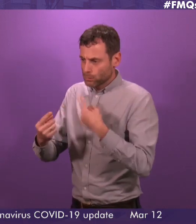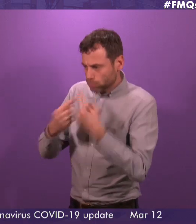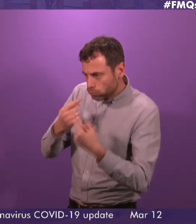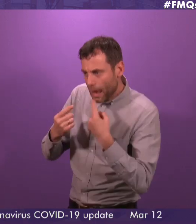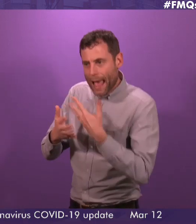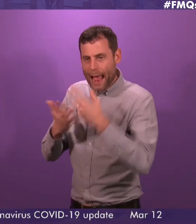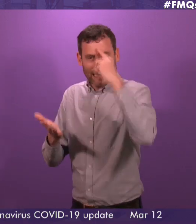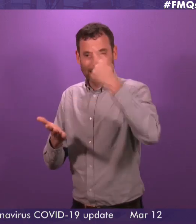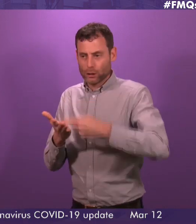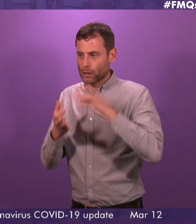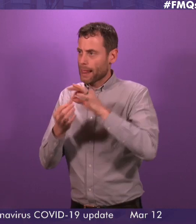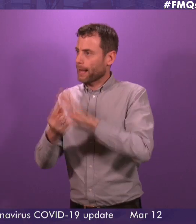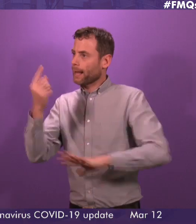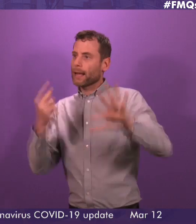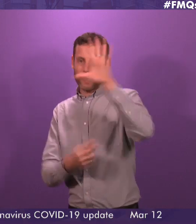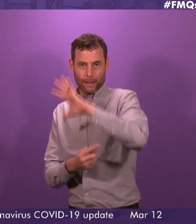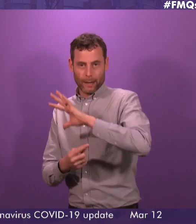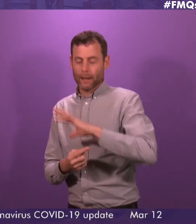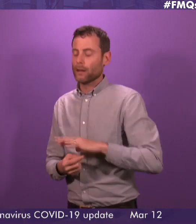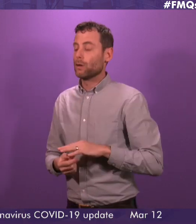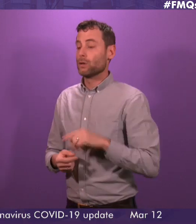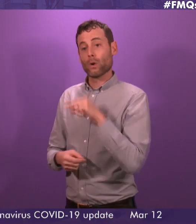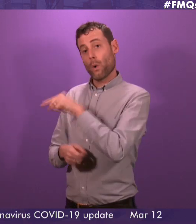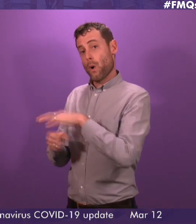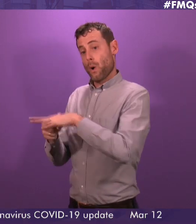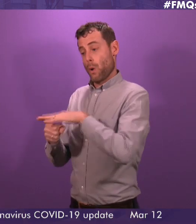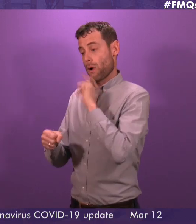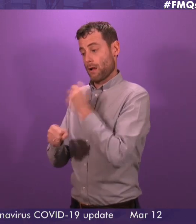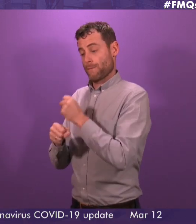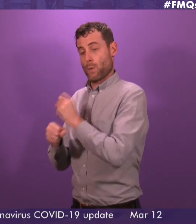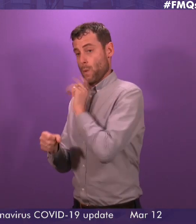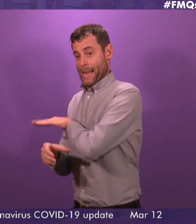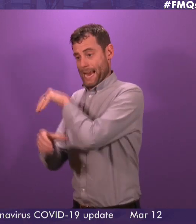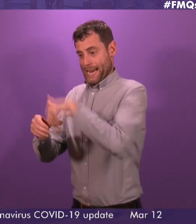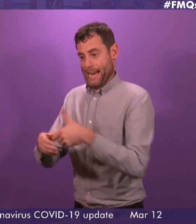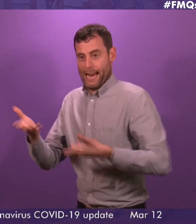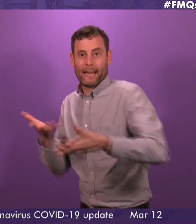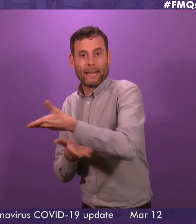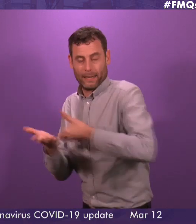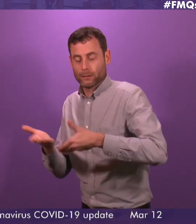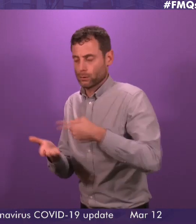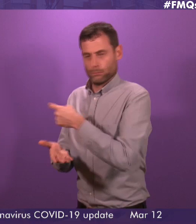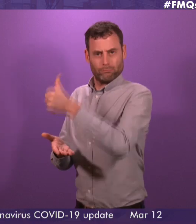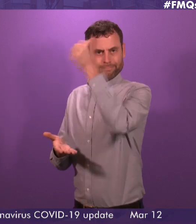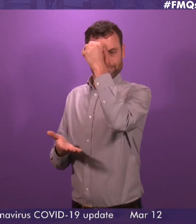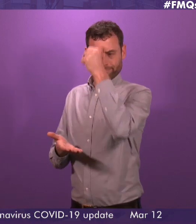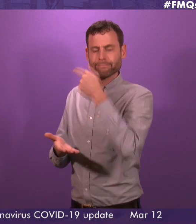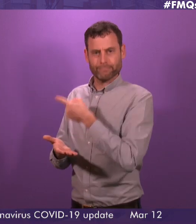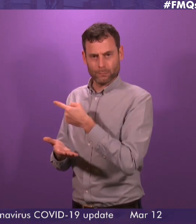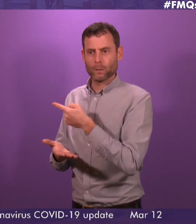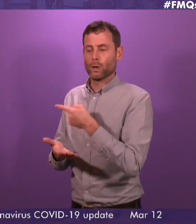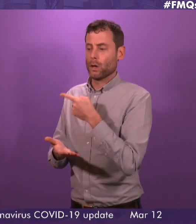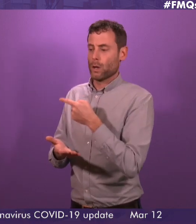decisions that we take across government and therefore local government in terms of the future steps that we might take, as well as